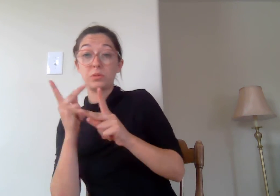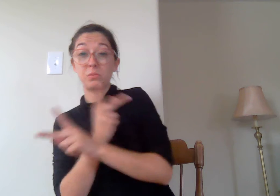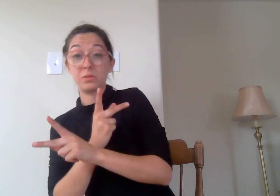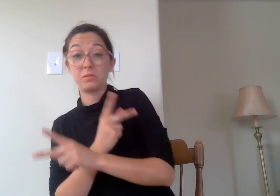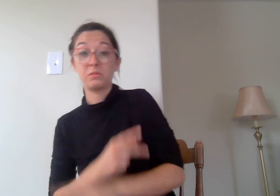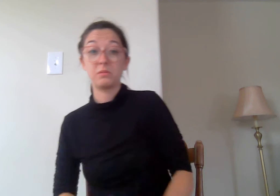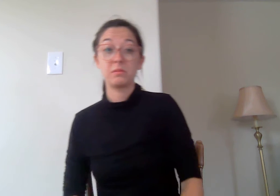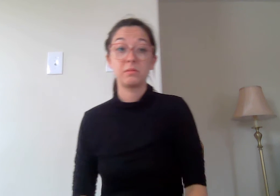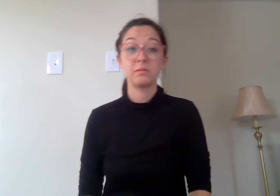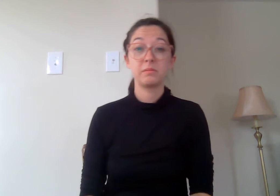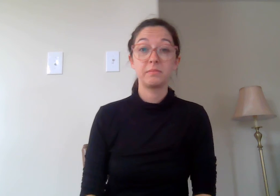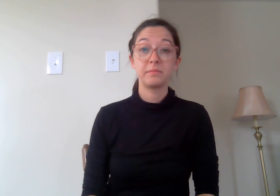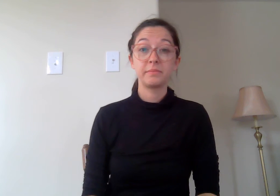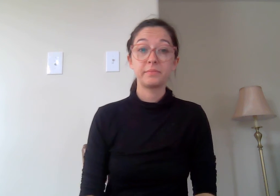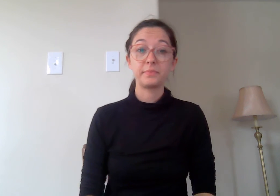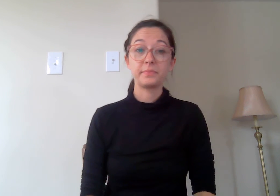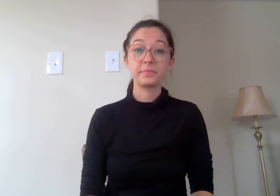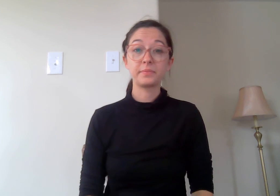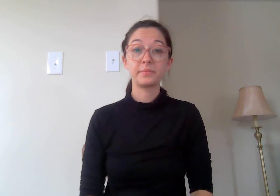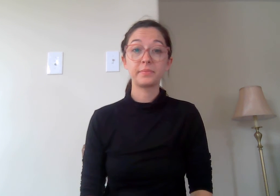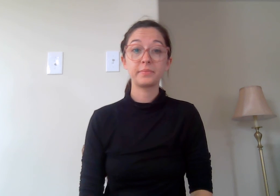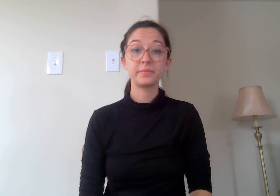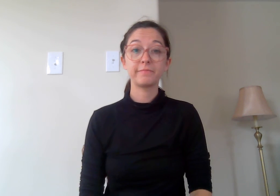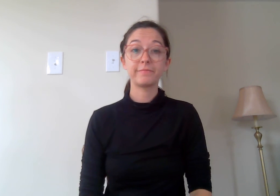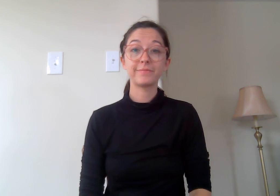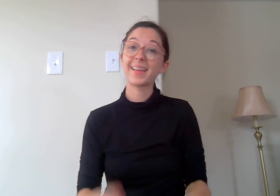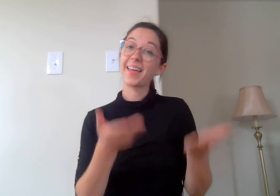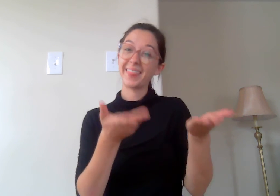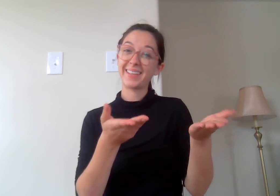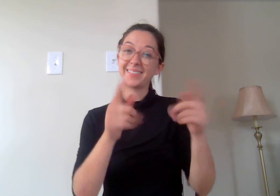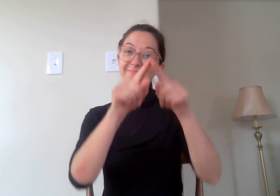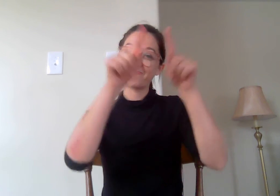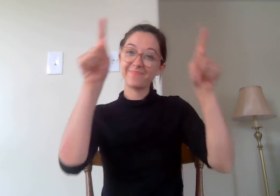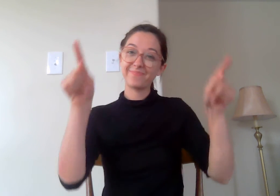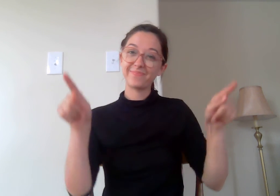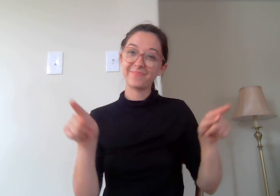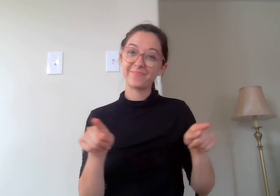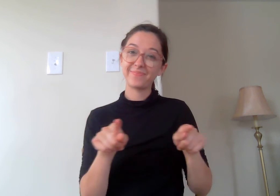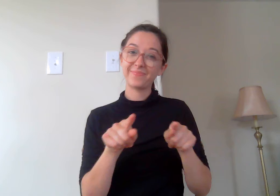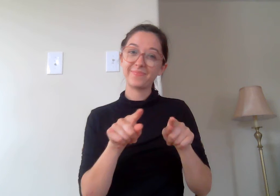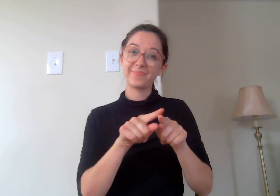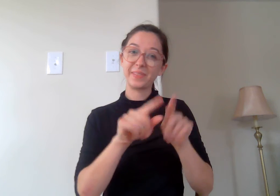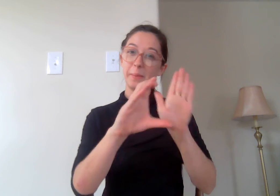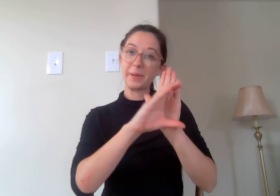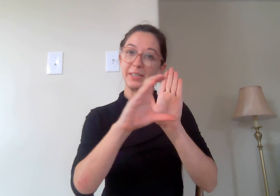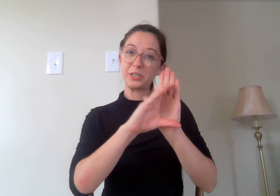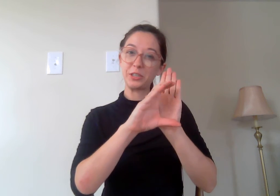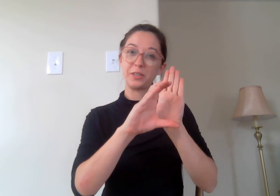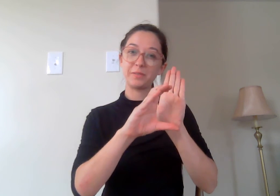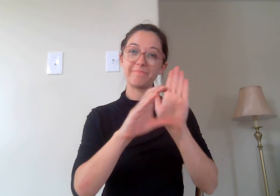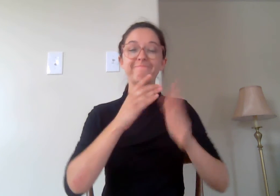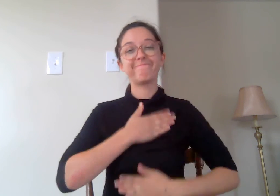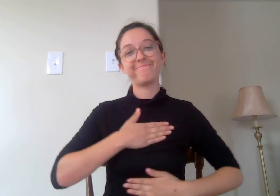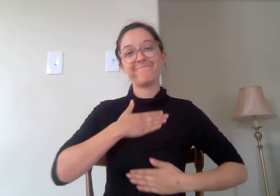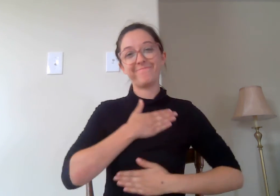Now, I like this little diagram, maybe because it's got a heart in the center, I don't know. But behavior, feelings, and thoughts. This is the outside of